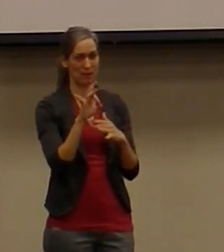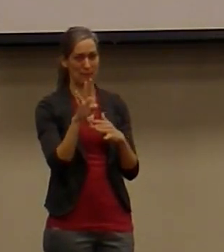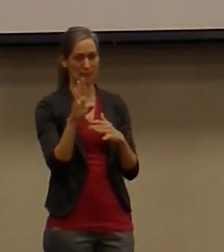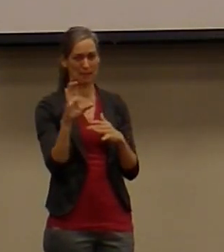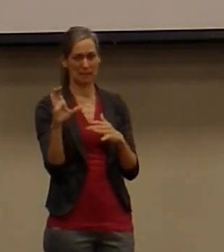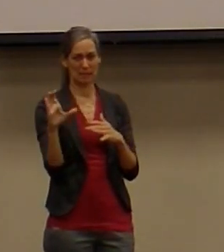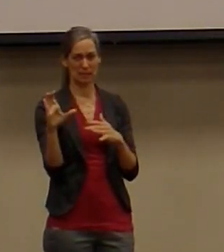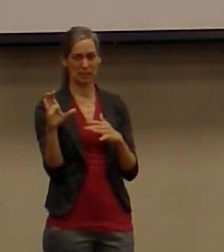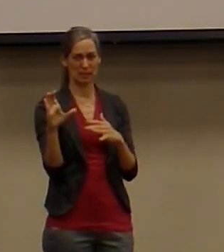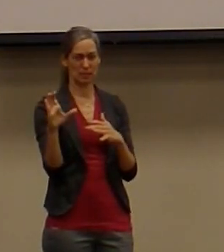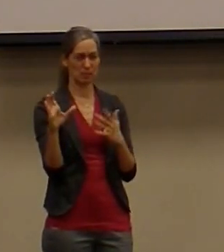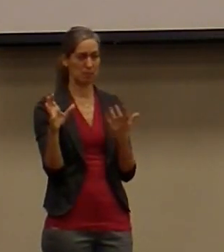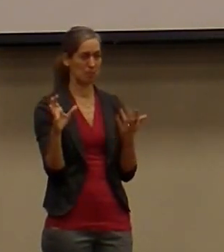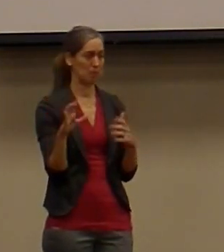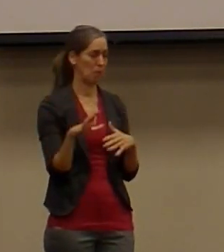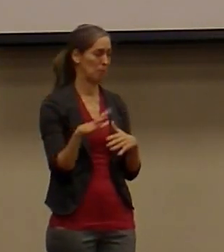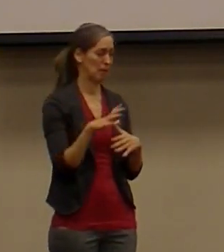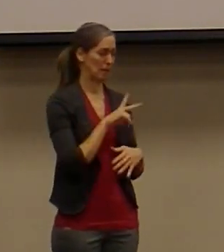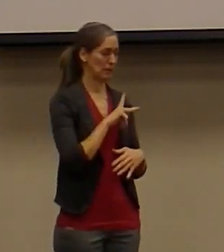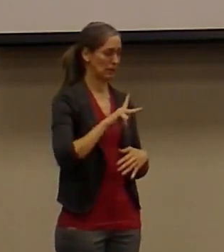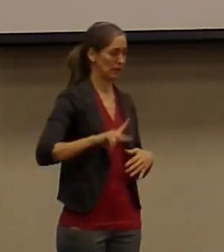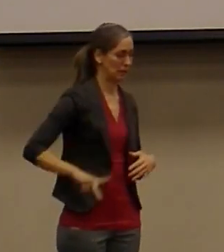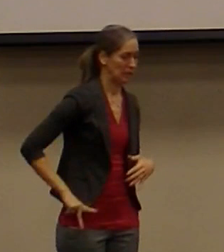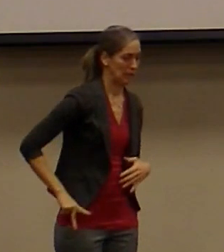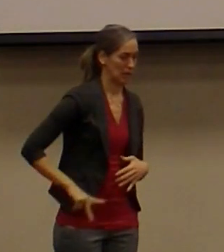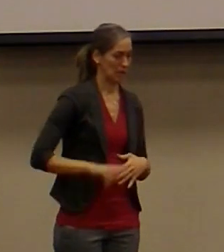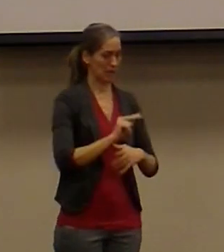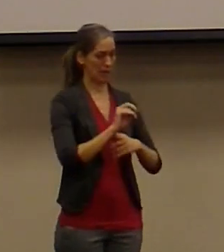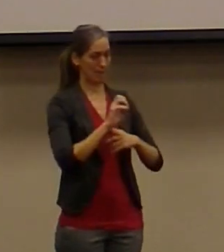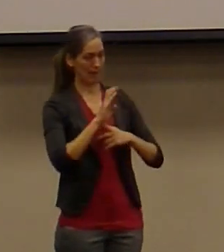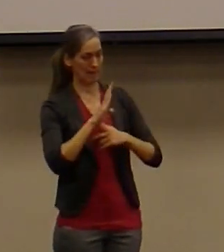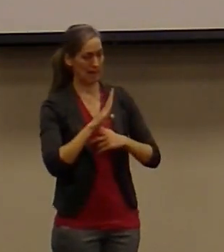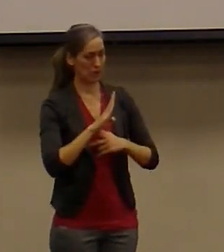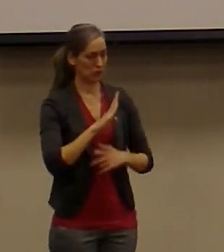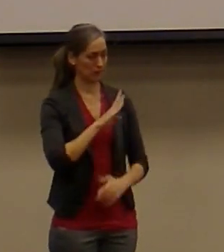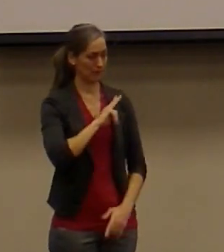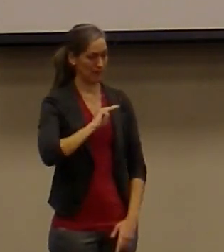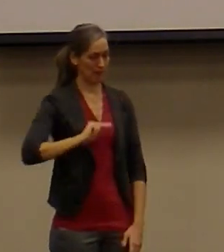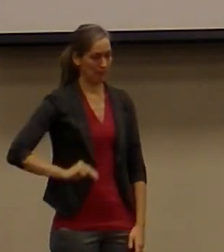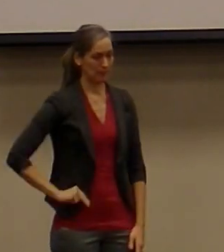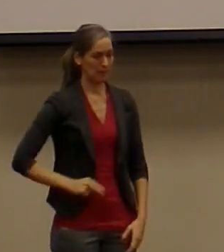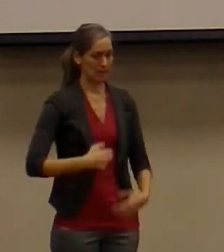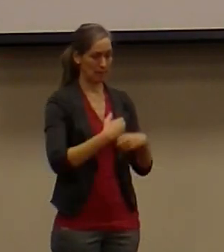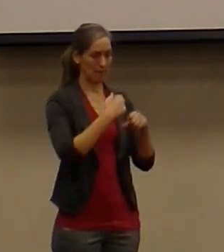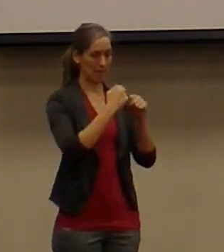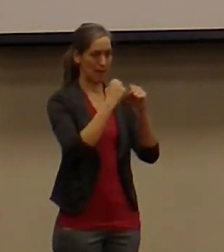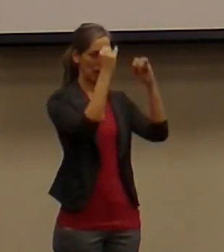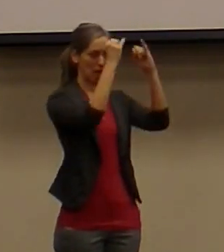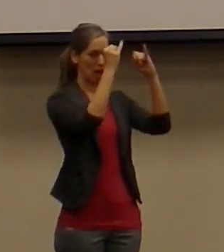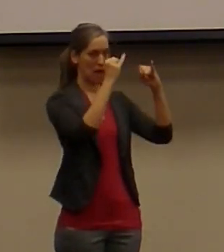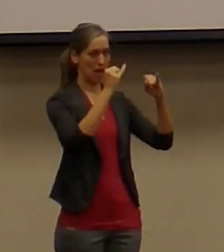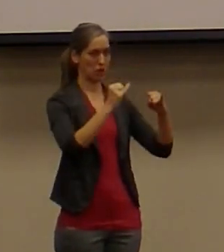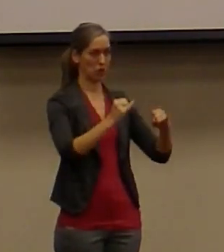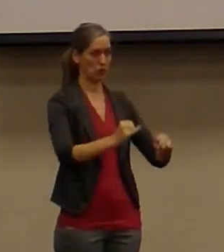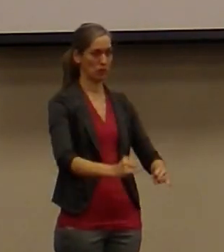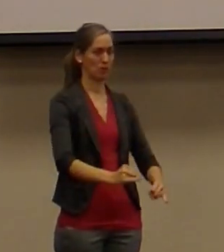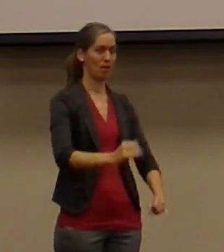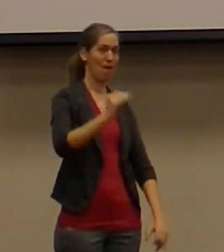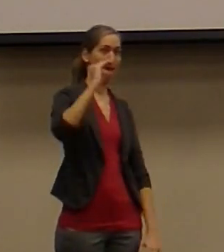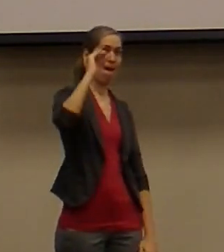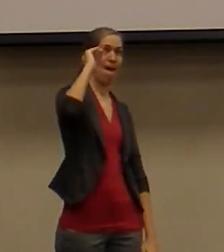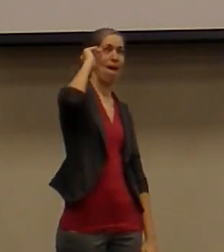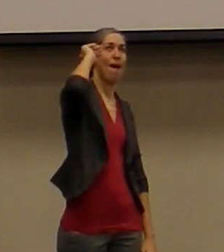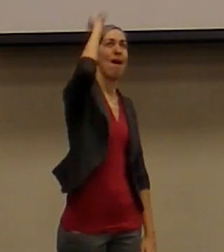it says in chapter 3, verse 1, King Nebuchadnezzar made an image of gold, 90 feet high and 9